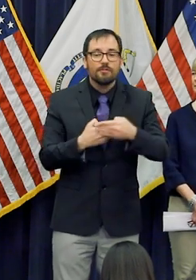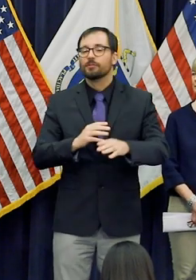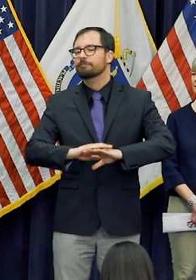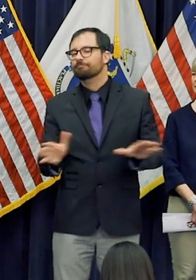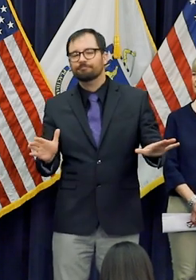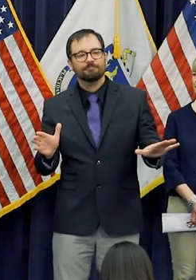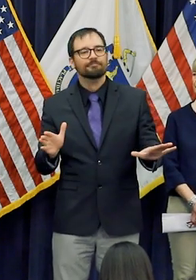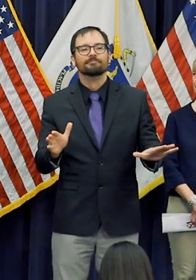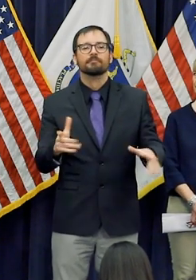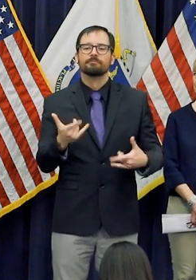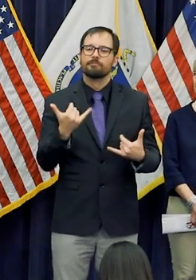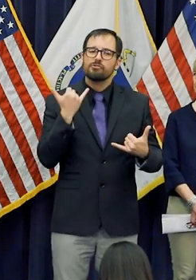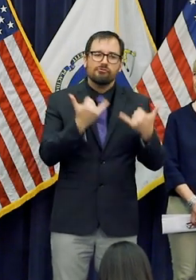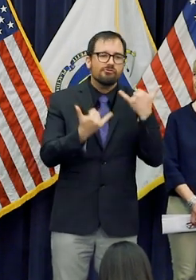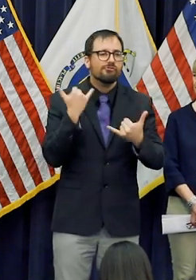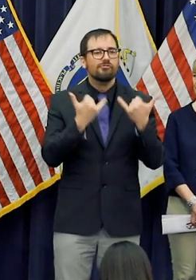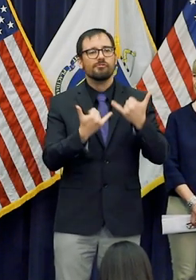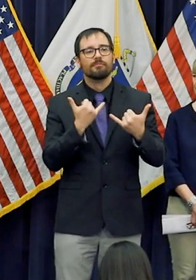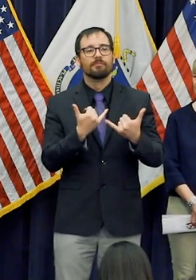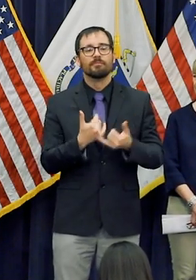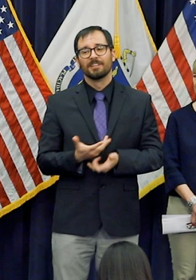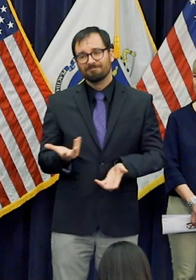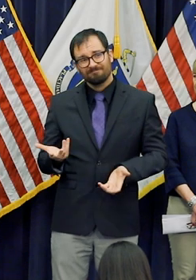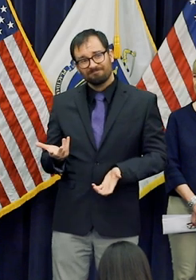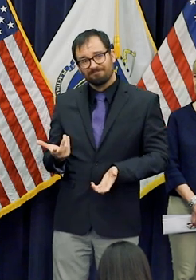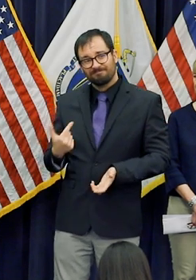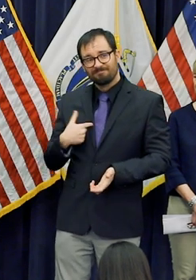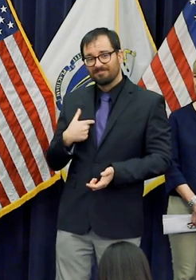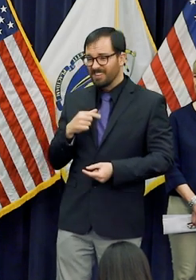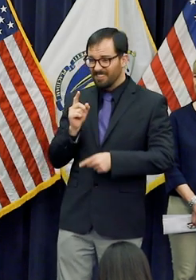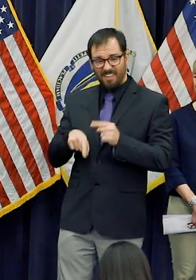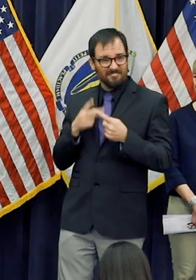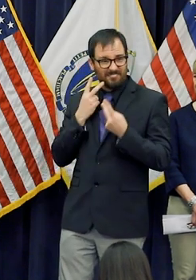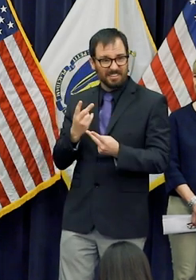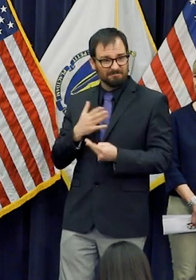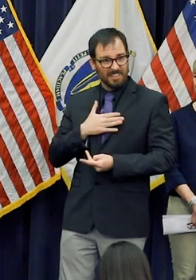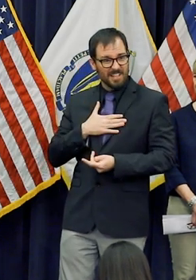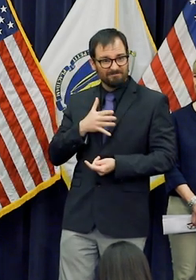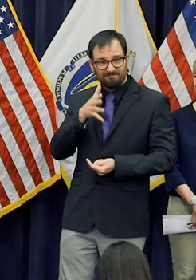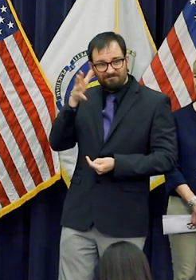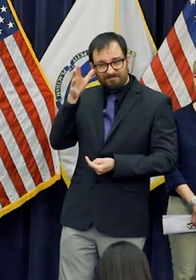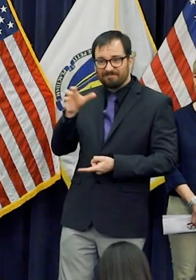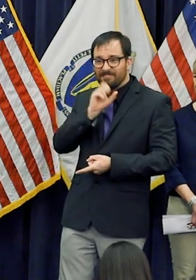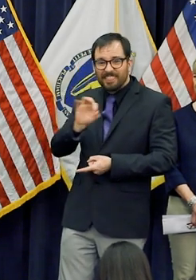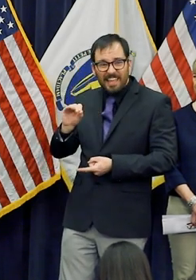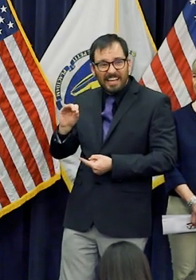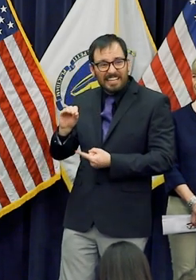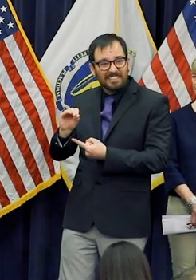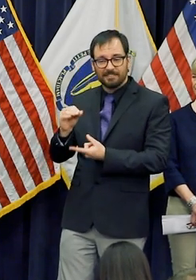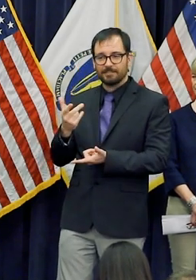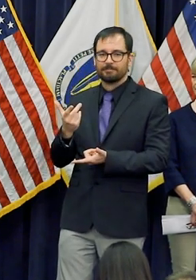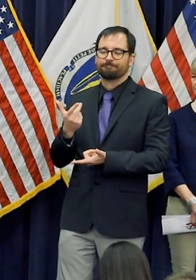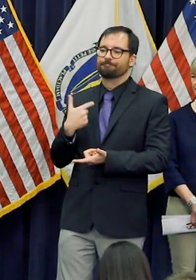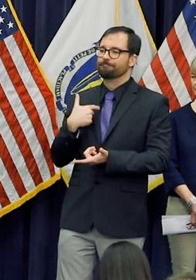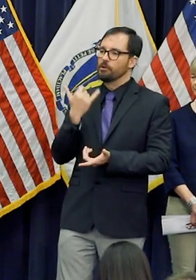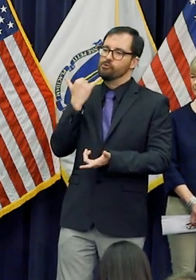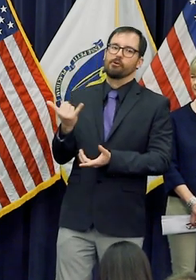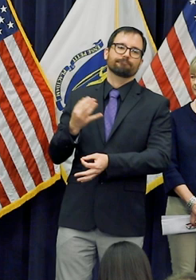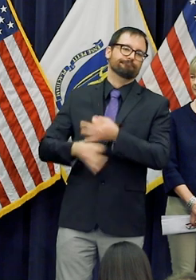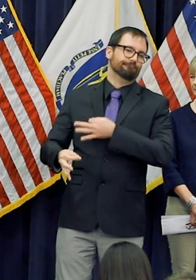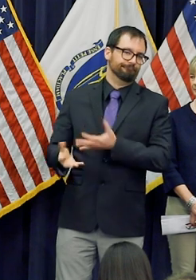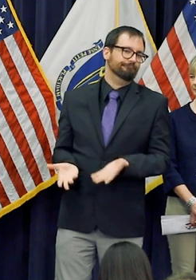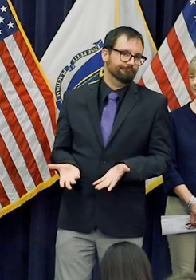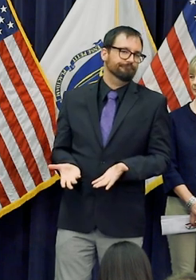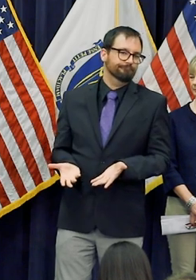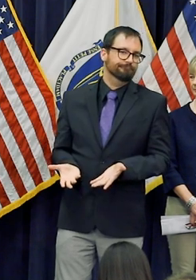person, which I usually do almost every week. Stopping the spread, really separating the healthy among us